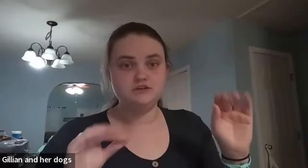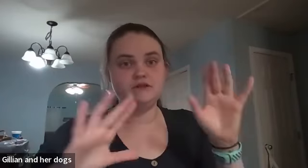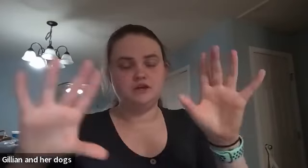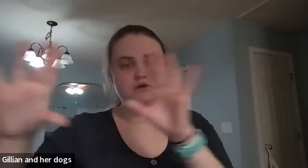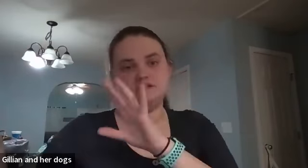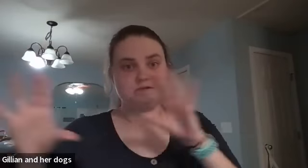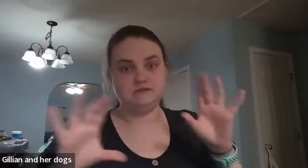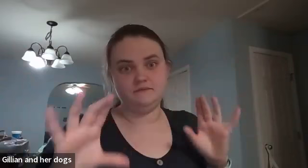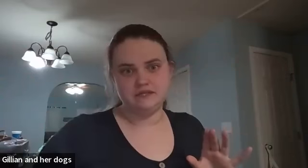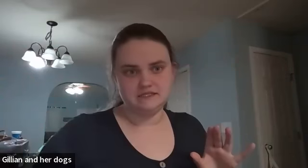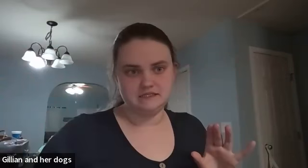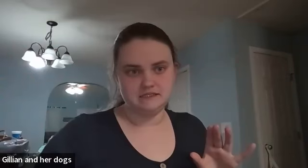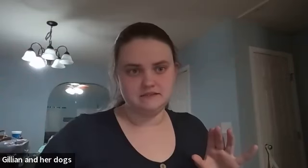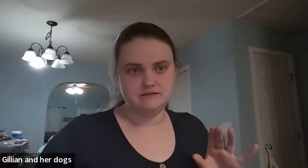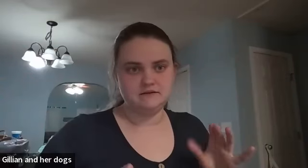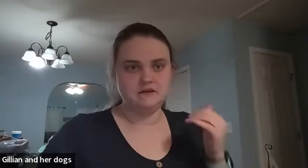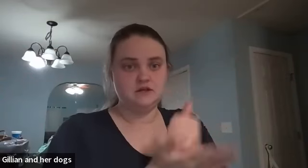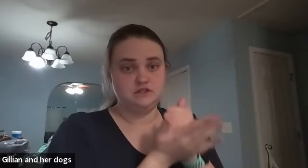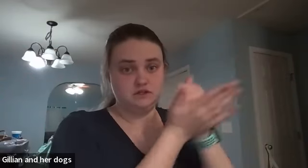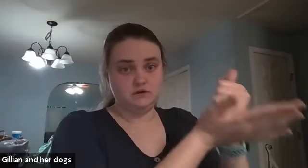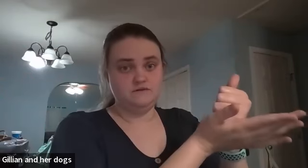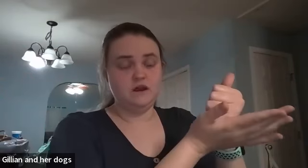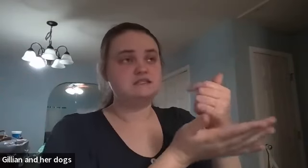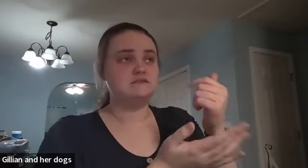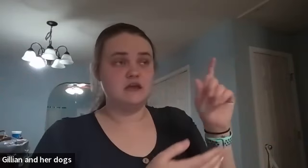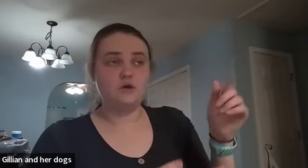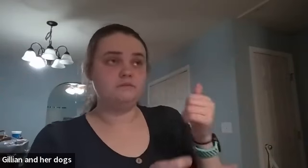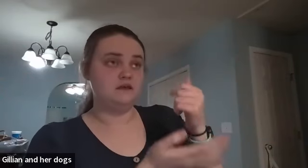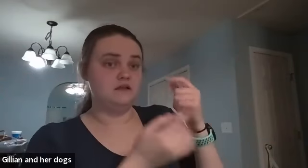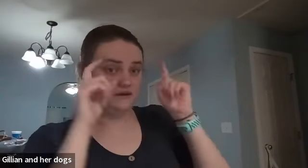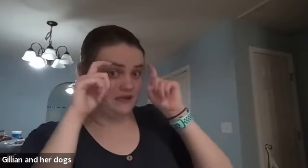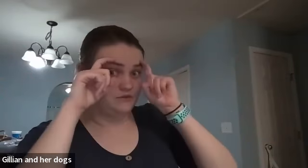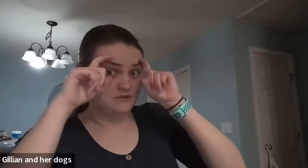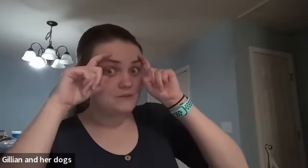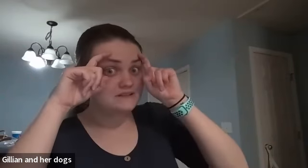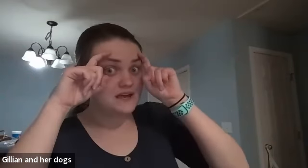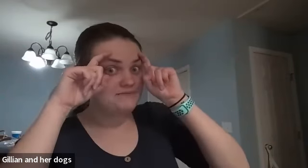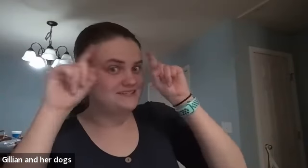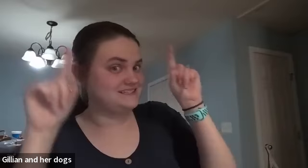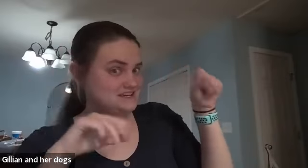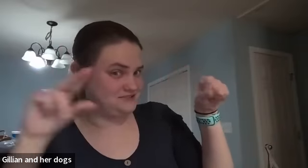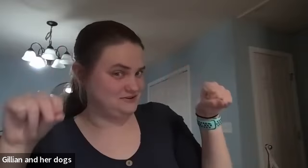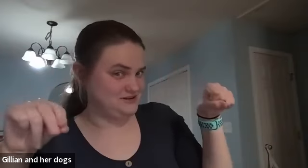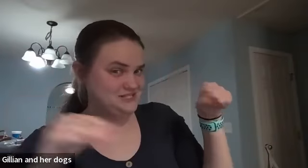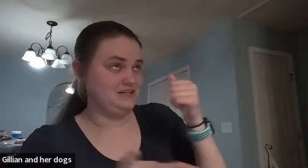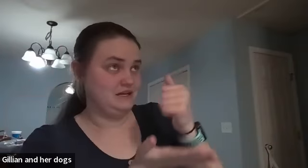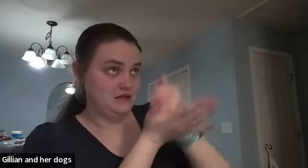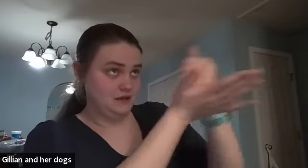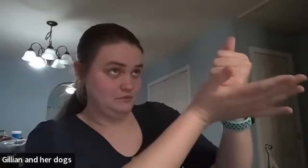and they go to specific places. So if you're asking to help, it'd be like, again, with those eyebrows up, because it's a yes or no question, help